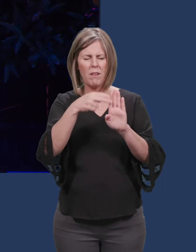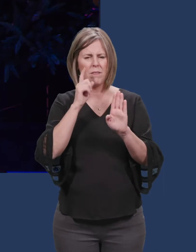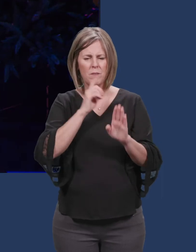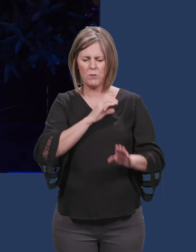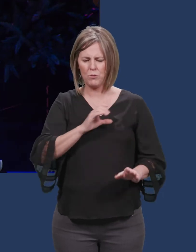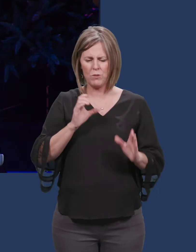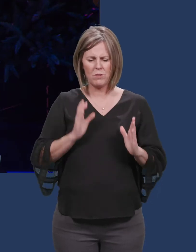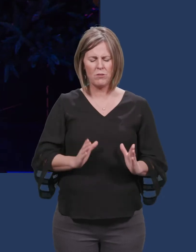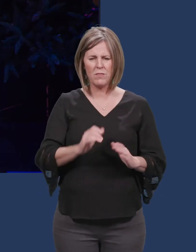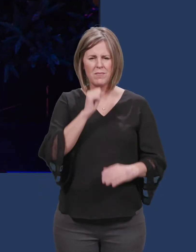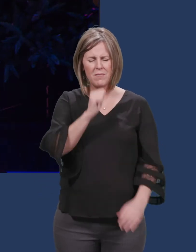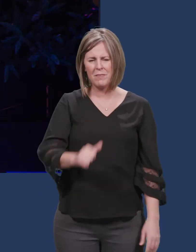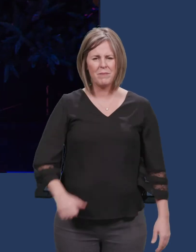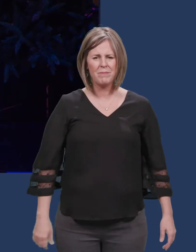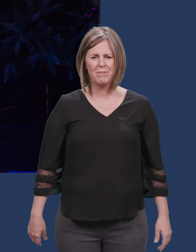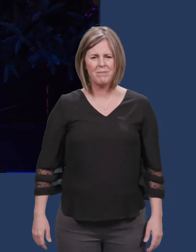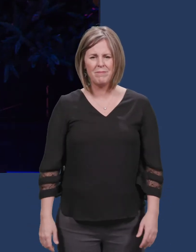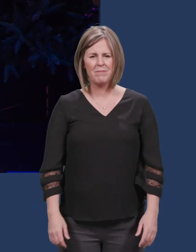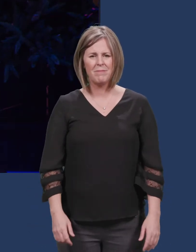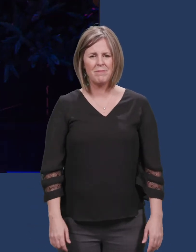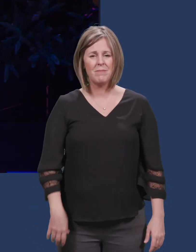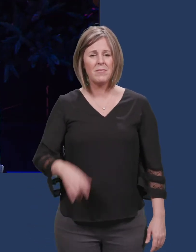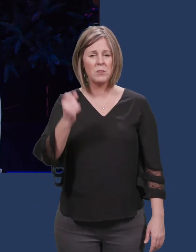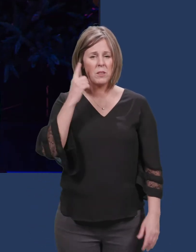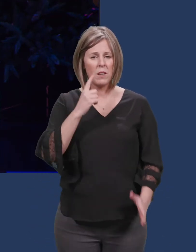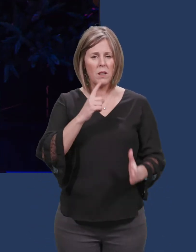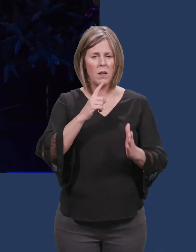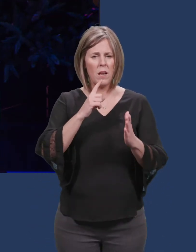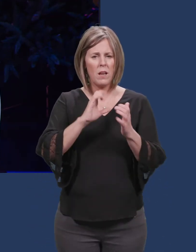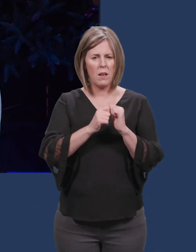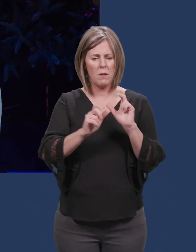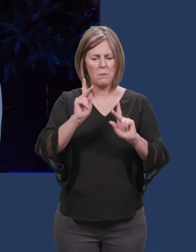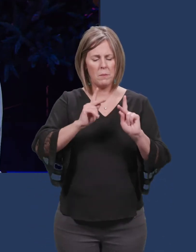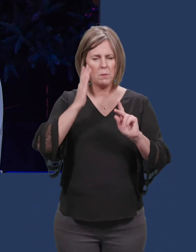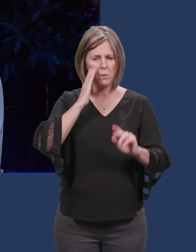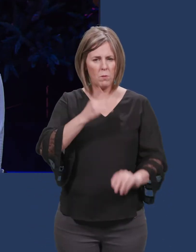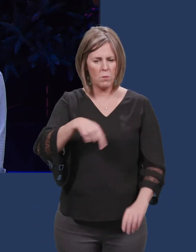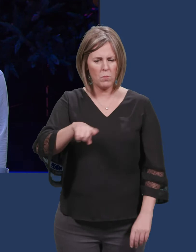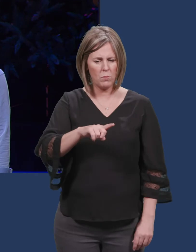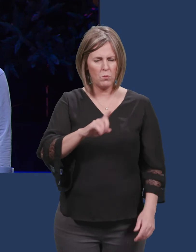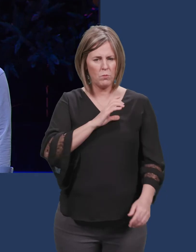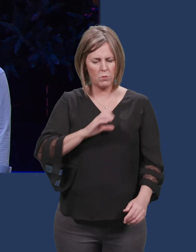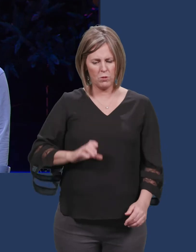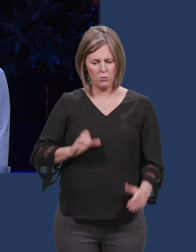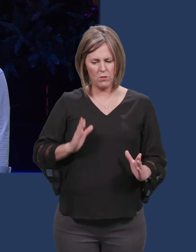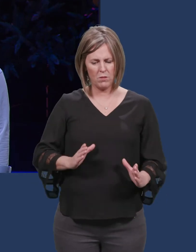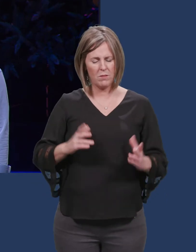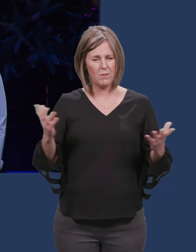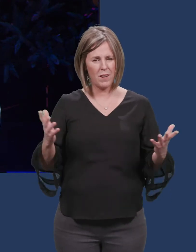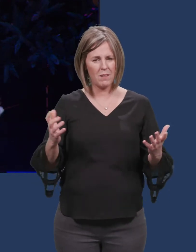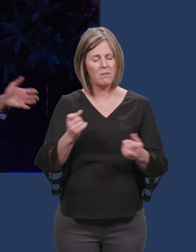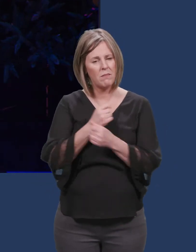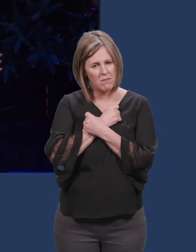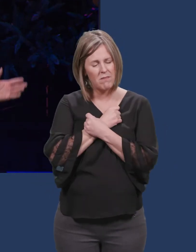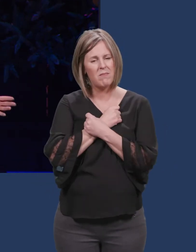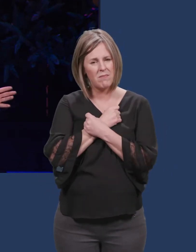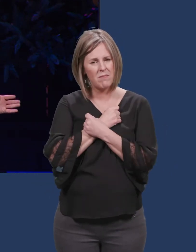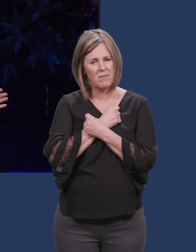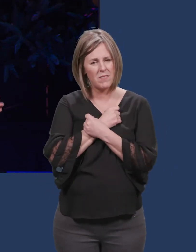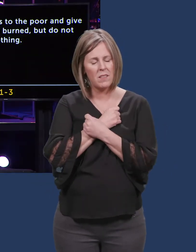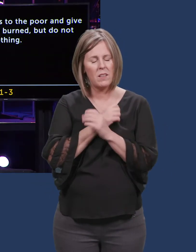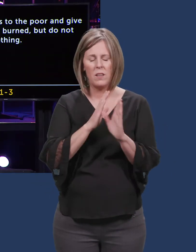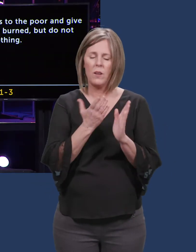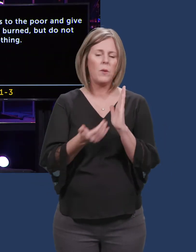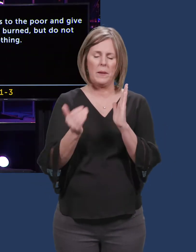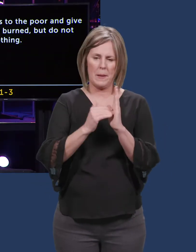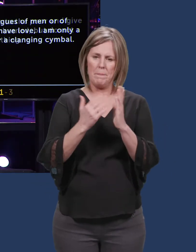not the mark of a mature Christian. The mark of a Christian is love. So let's break it down. Go